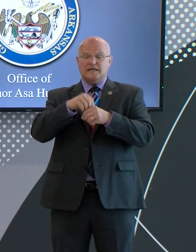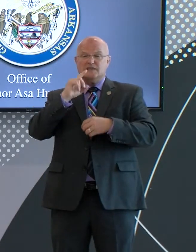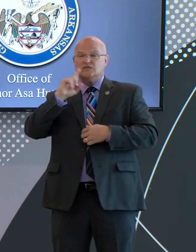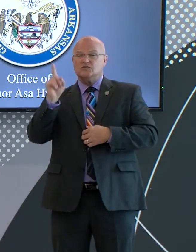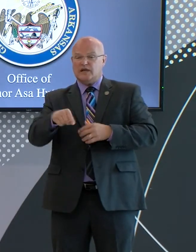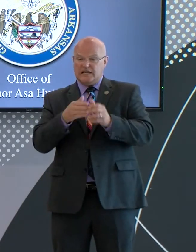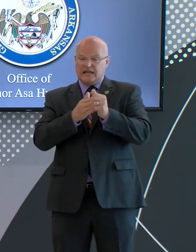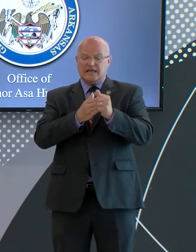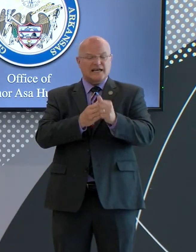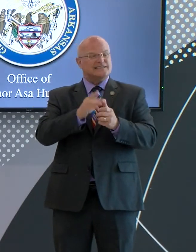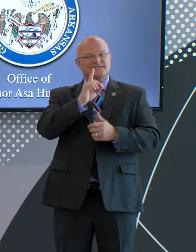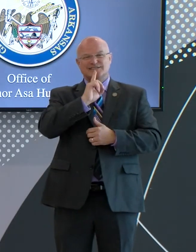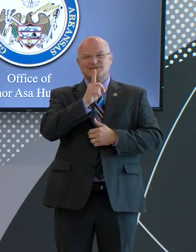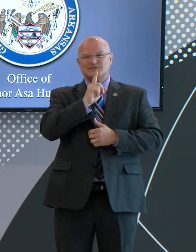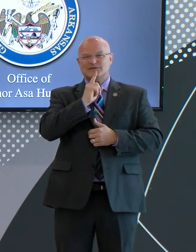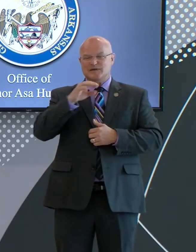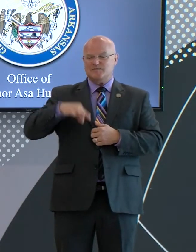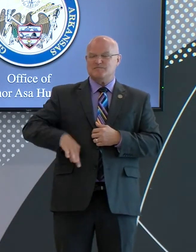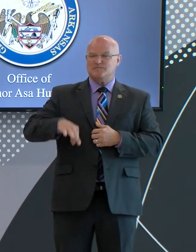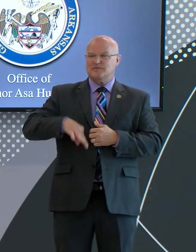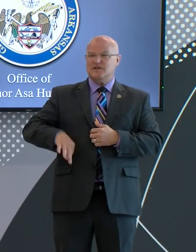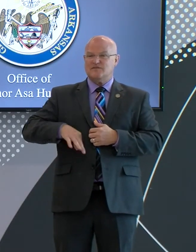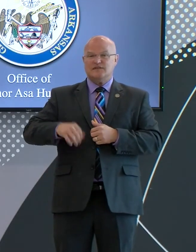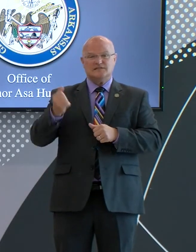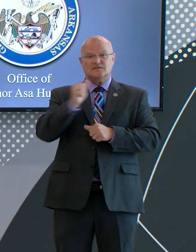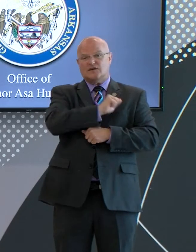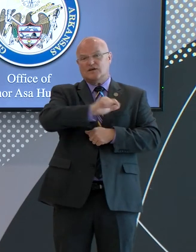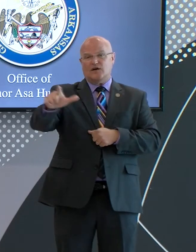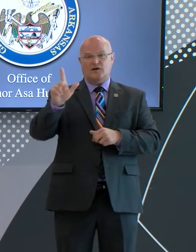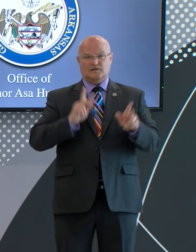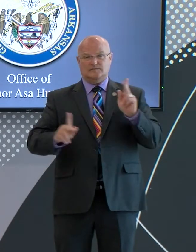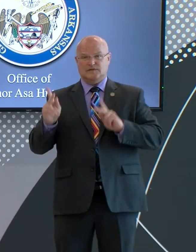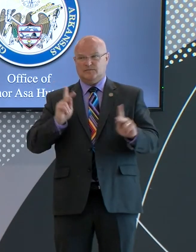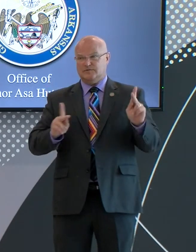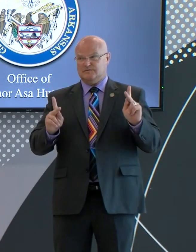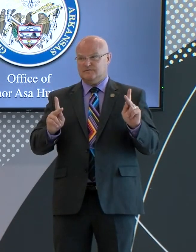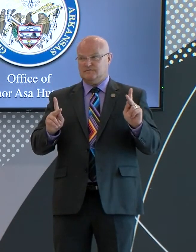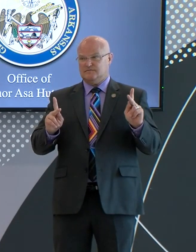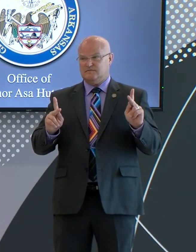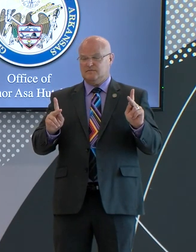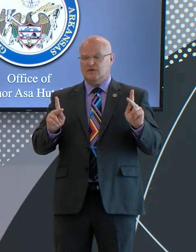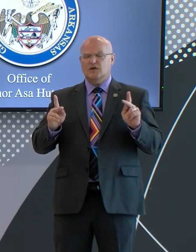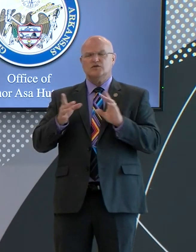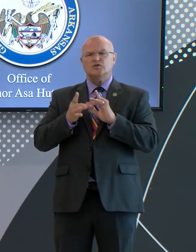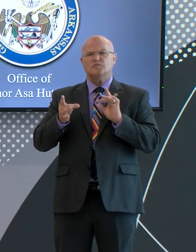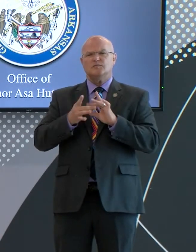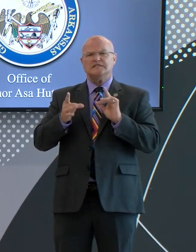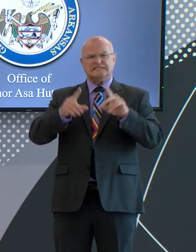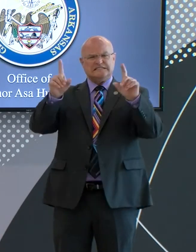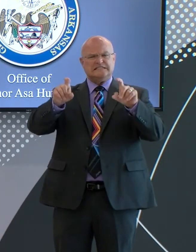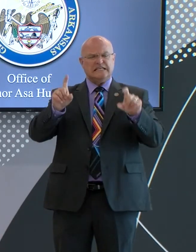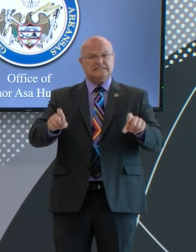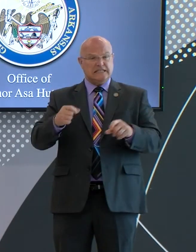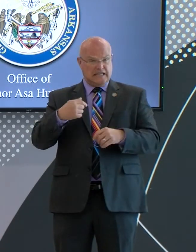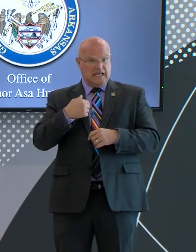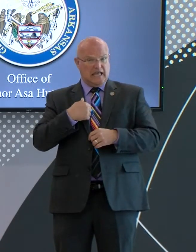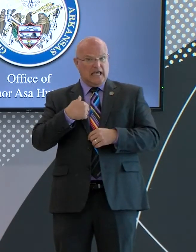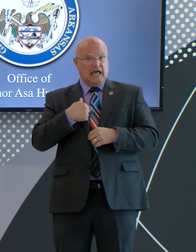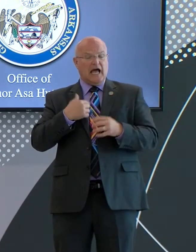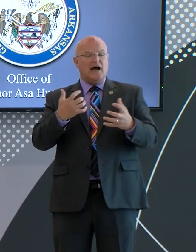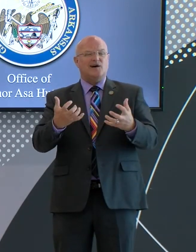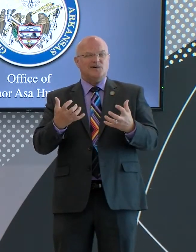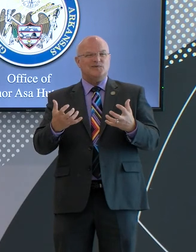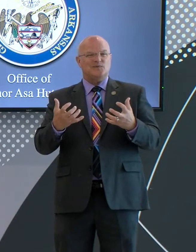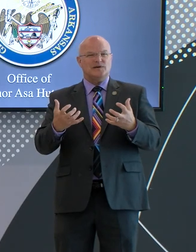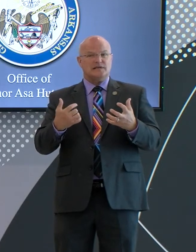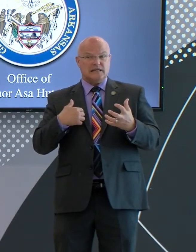and our guidances really benefits everyone. You had mentioned testing, and I just wanted